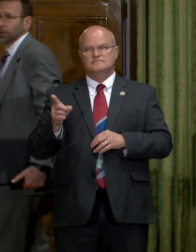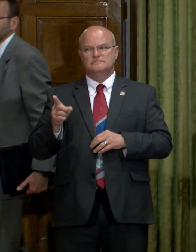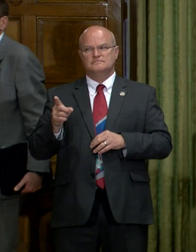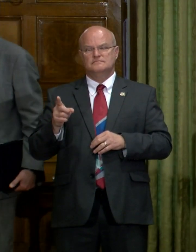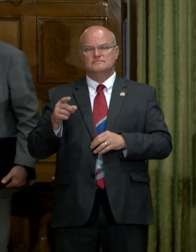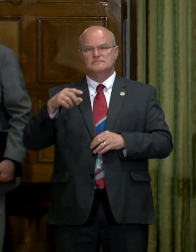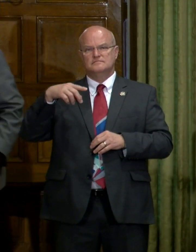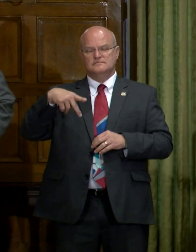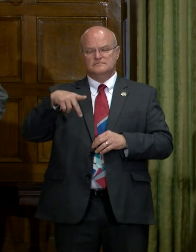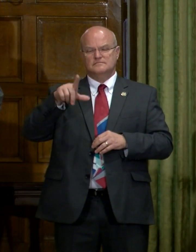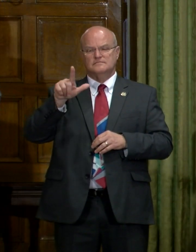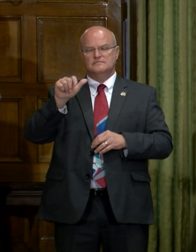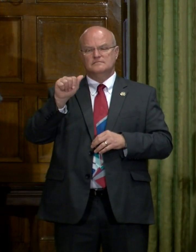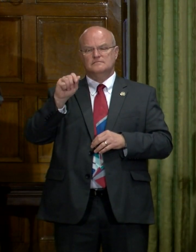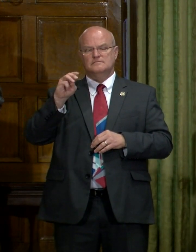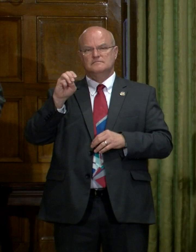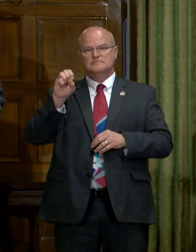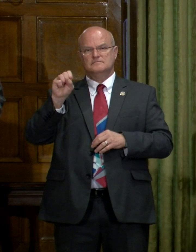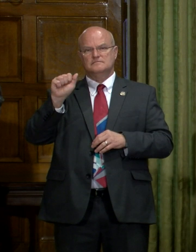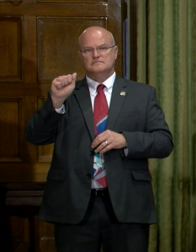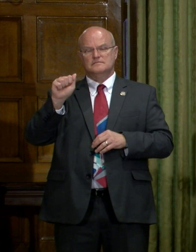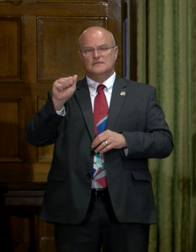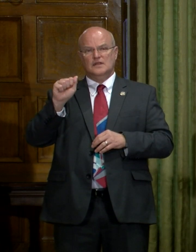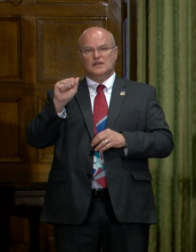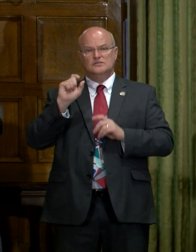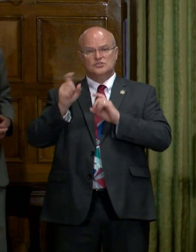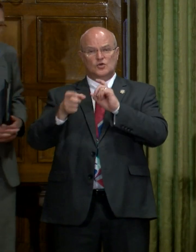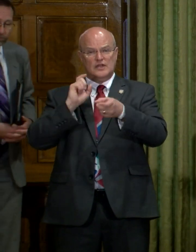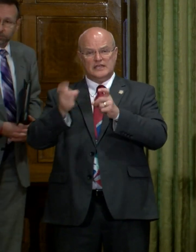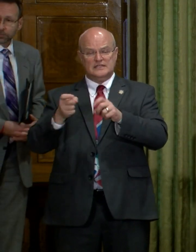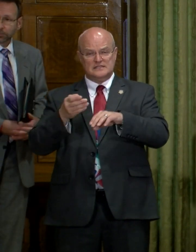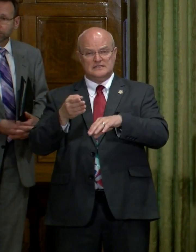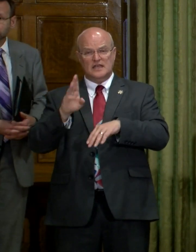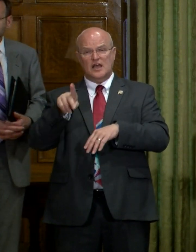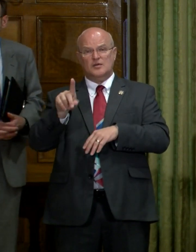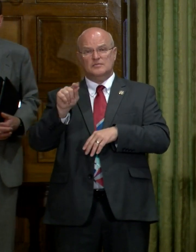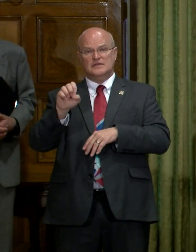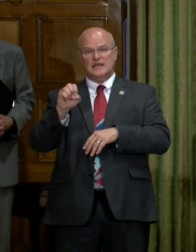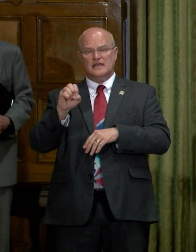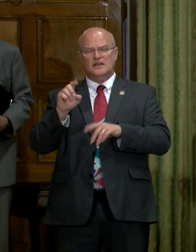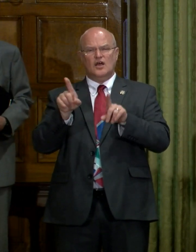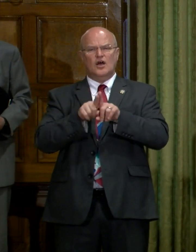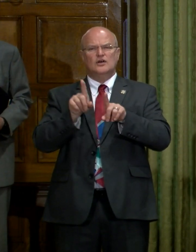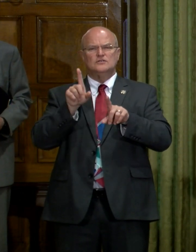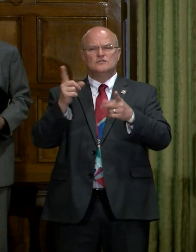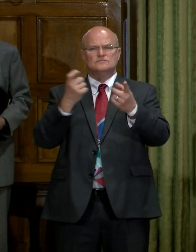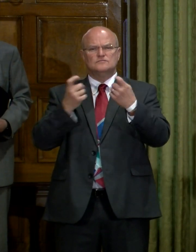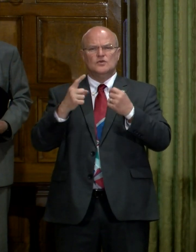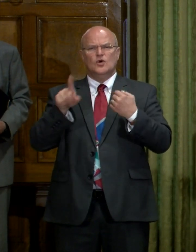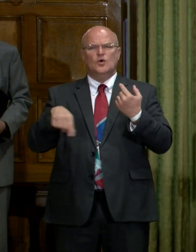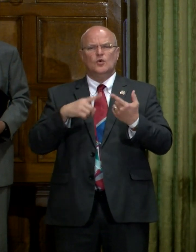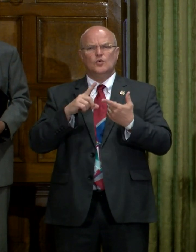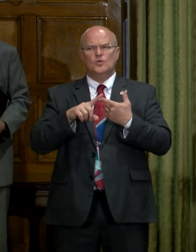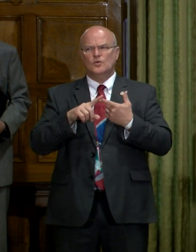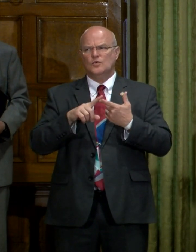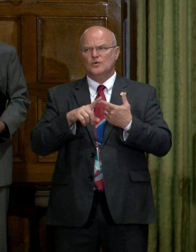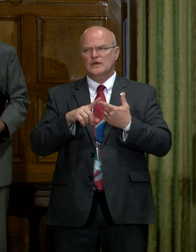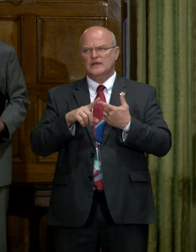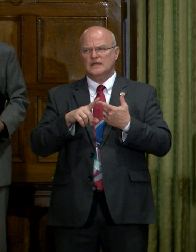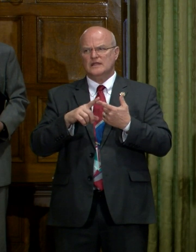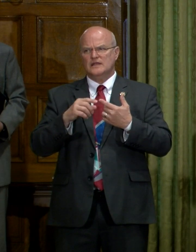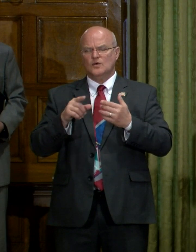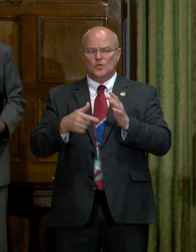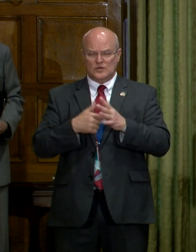The plasma donations, do we have an update on that as well? Also, we've received questions from folks, once you've recovered, do you have